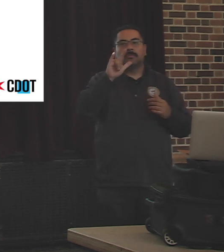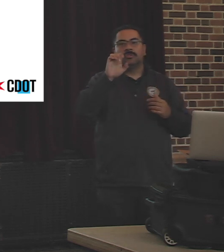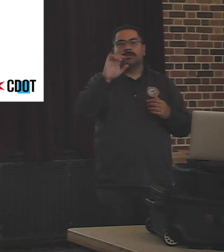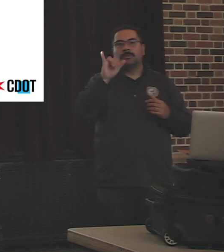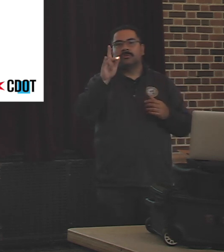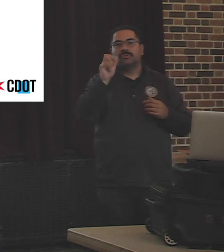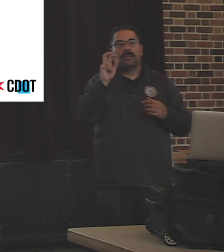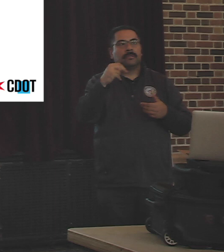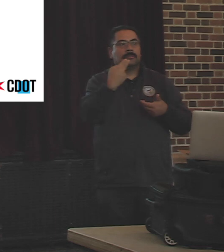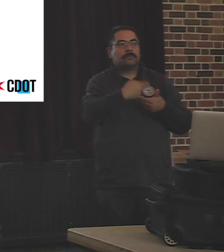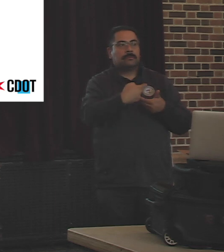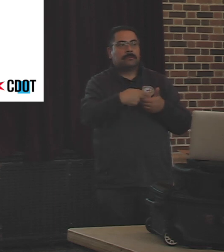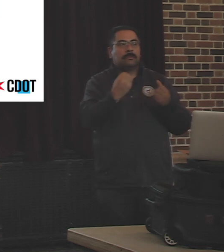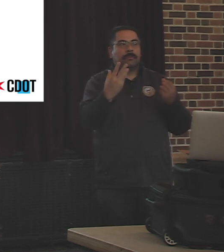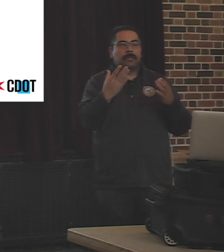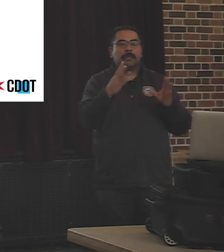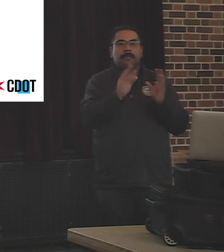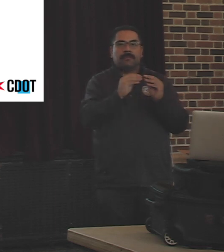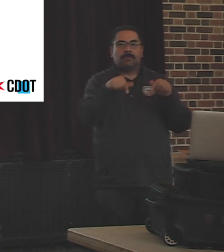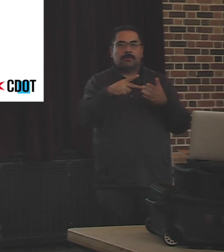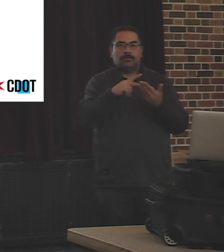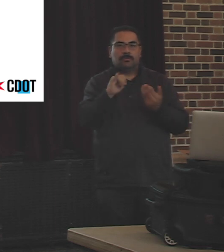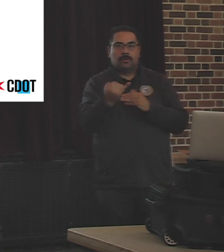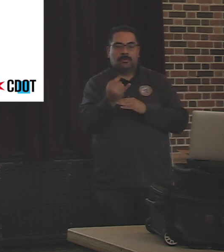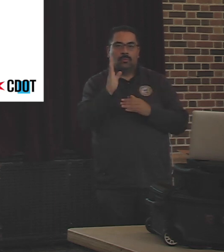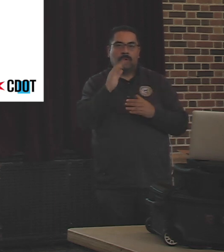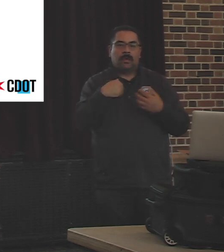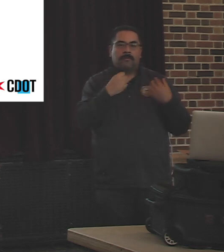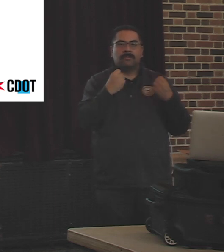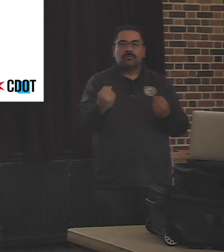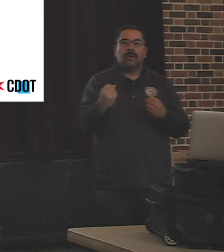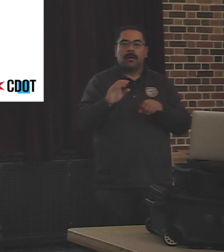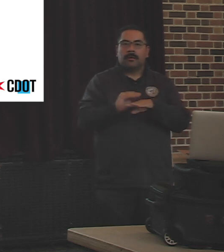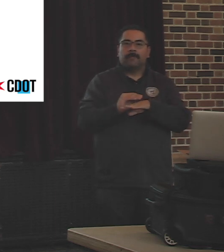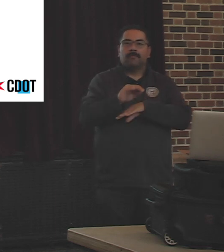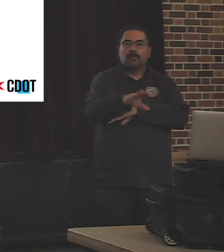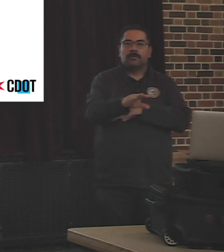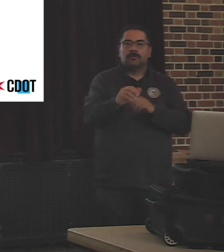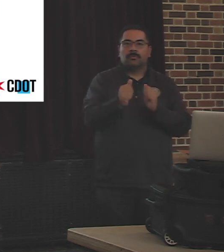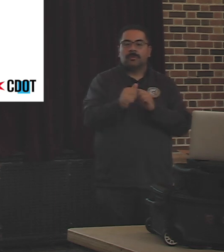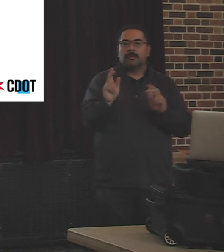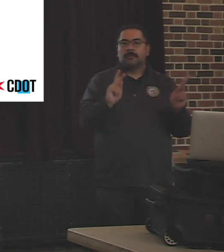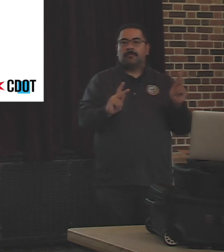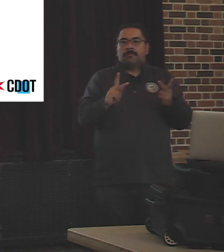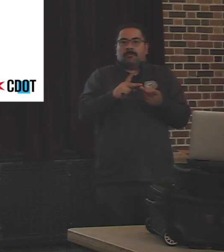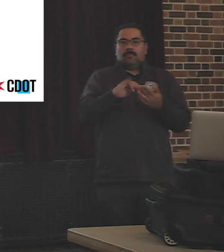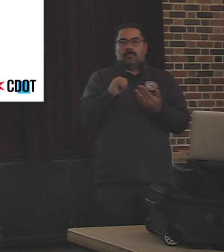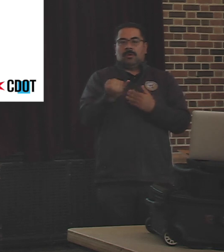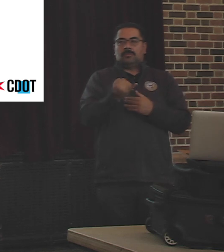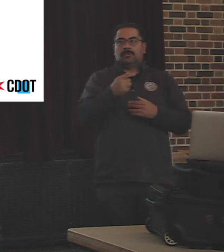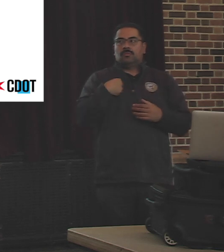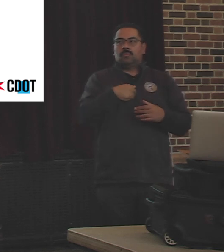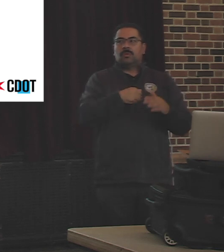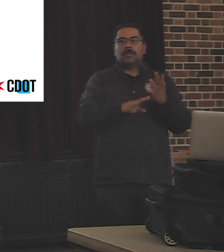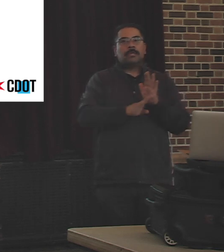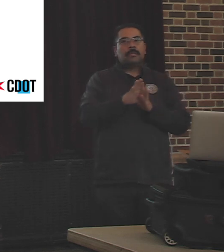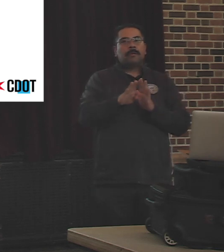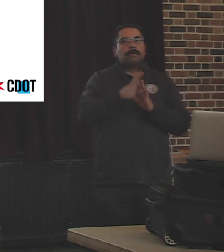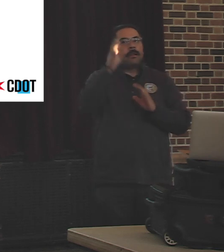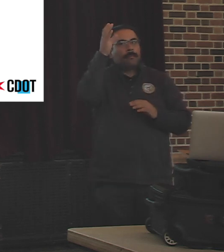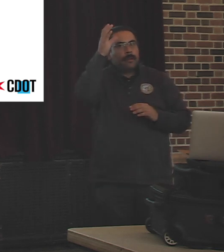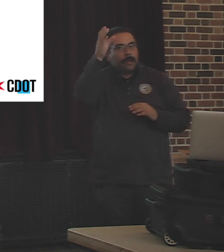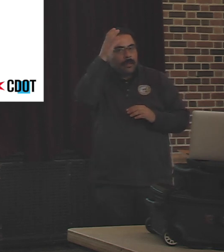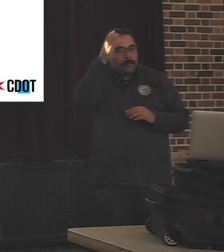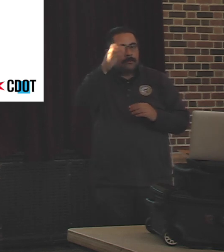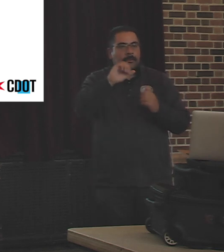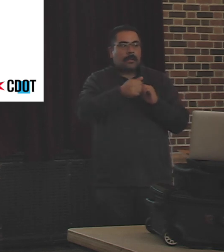many meetings for this project. This will have a strong influence on the project as we develop concepts and have